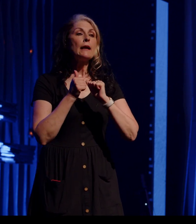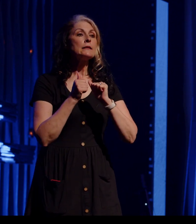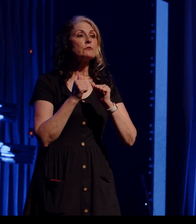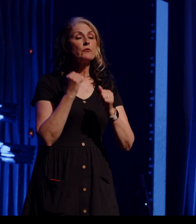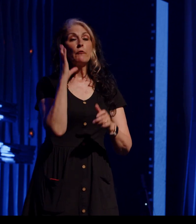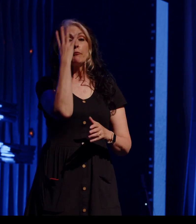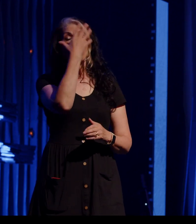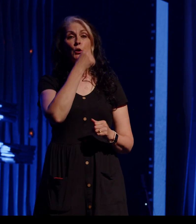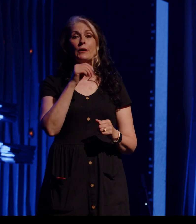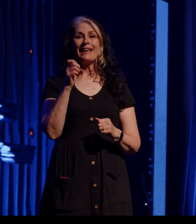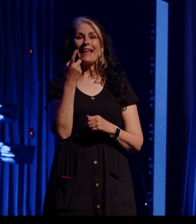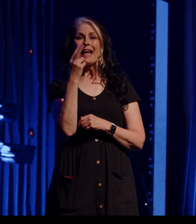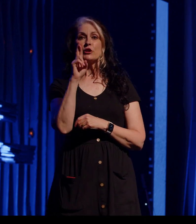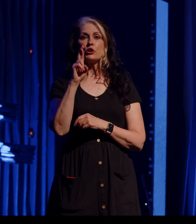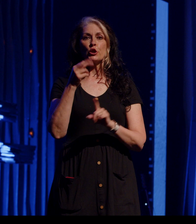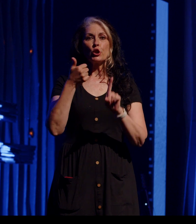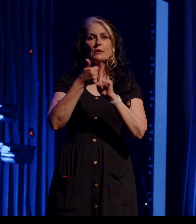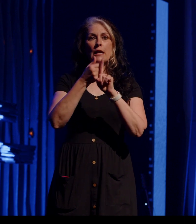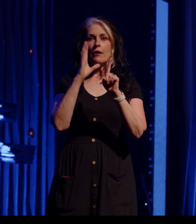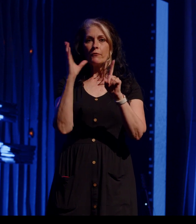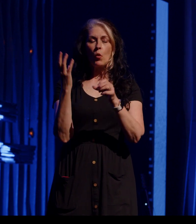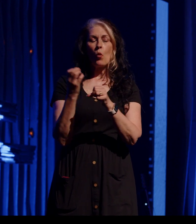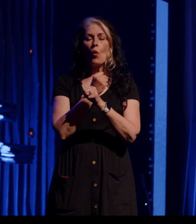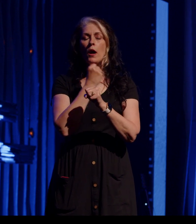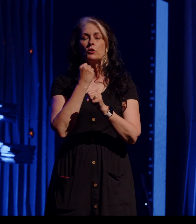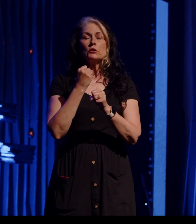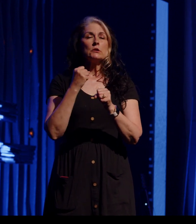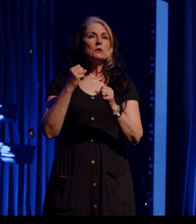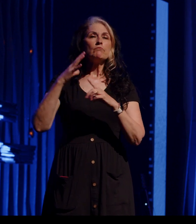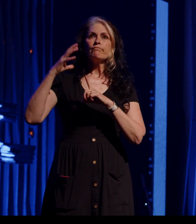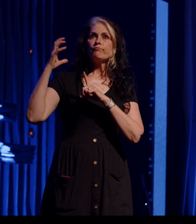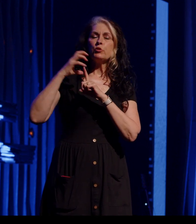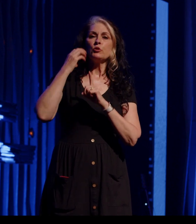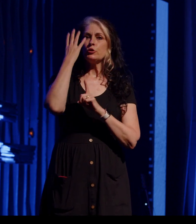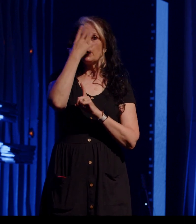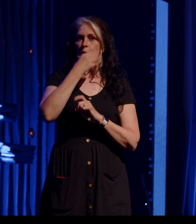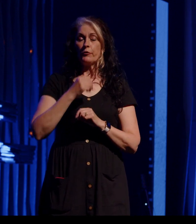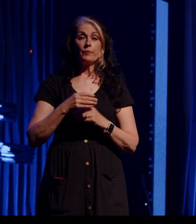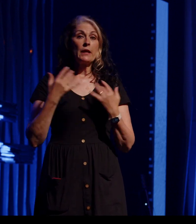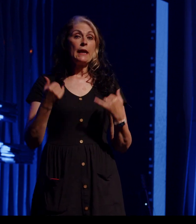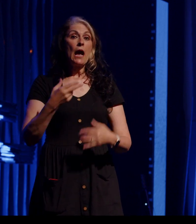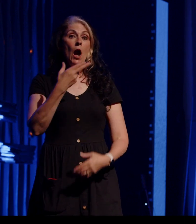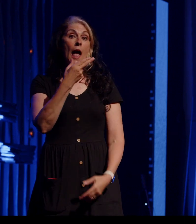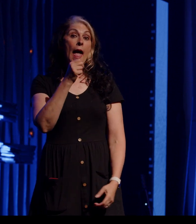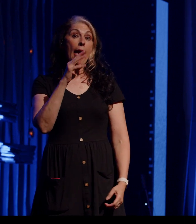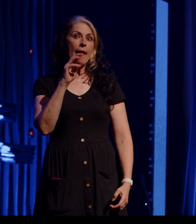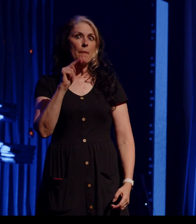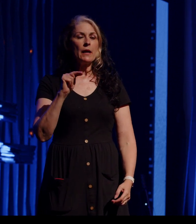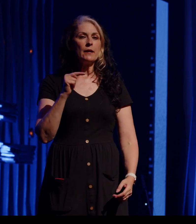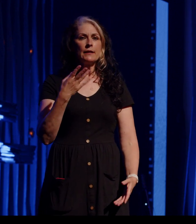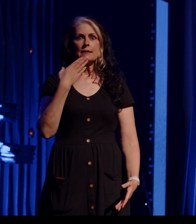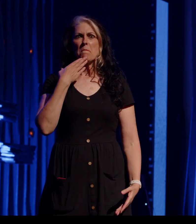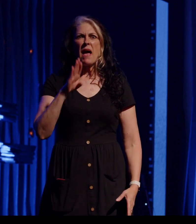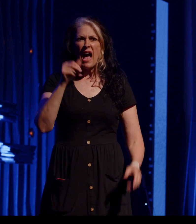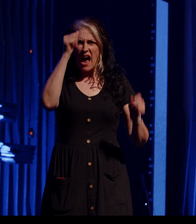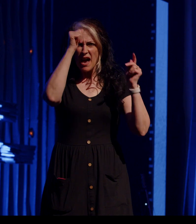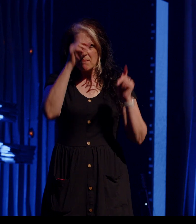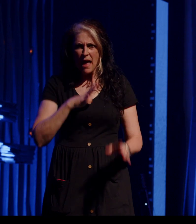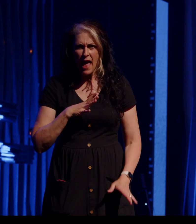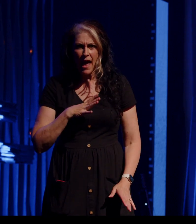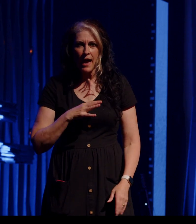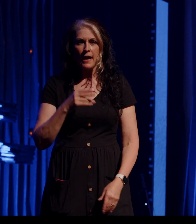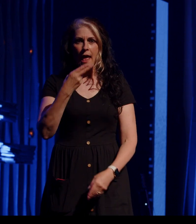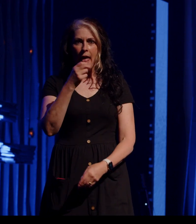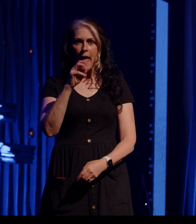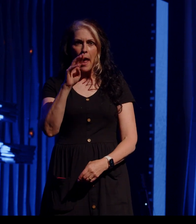won. She won. In this story, Haman is the villain. Boo, Haman, bad guy. He's